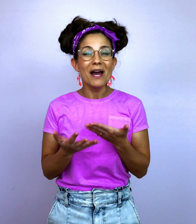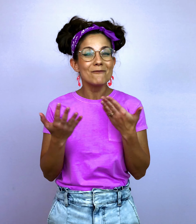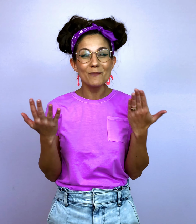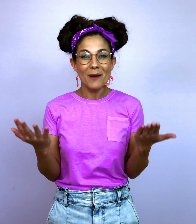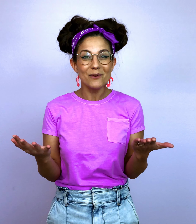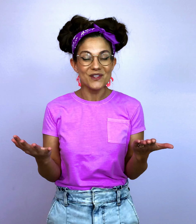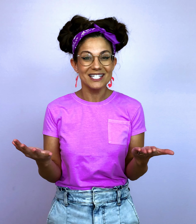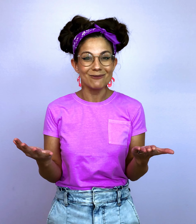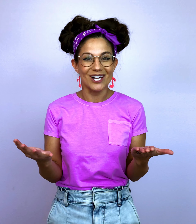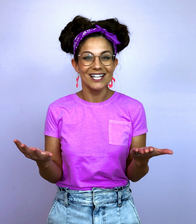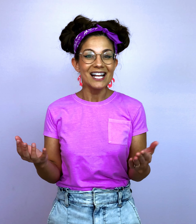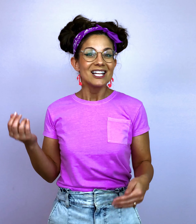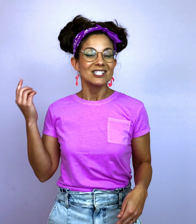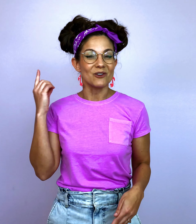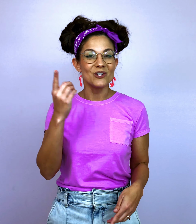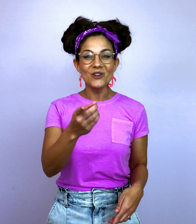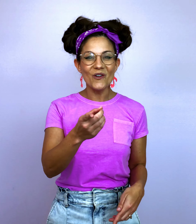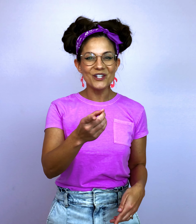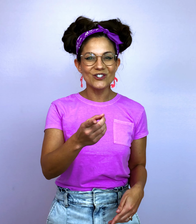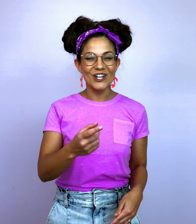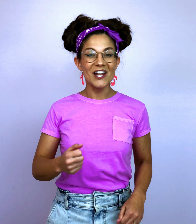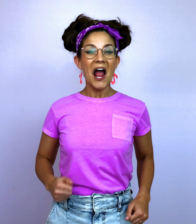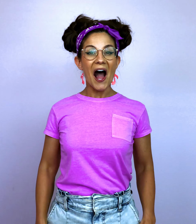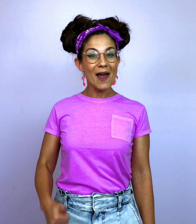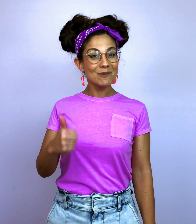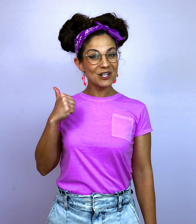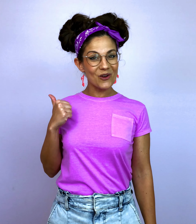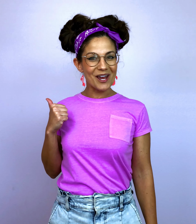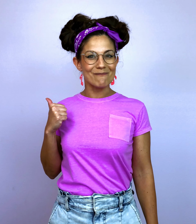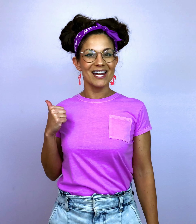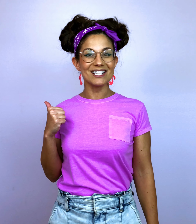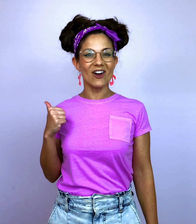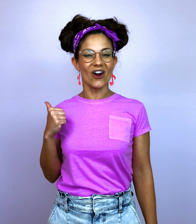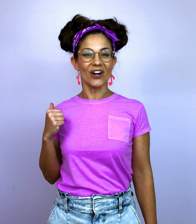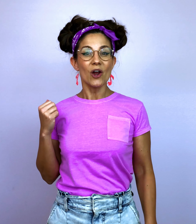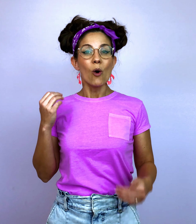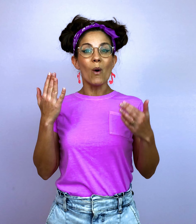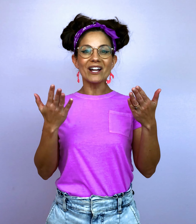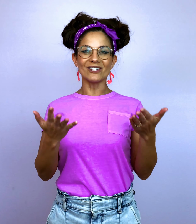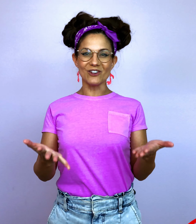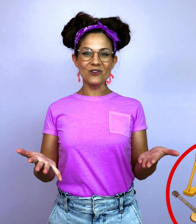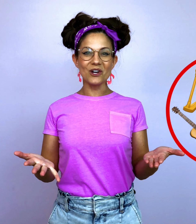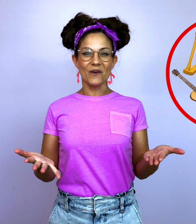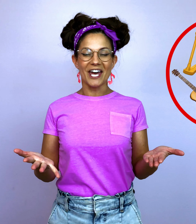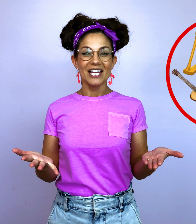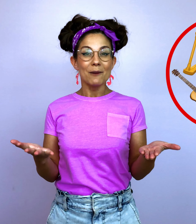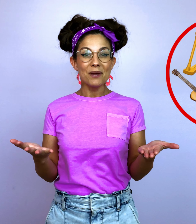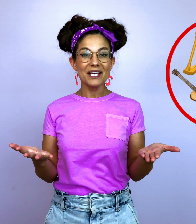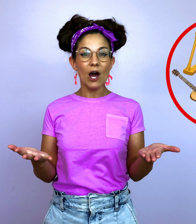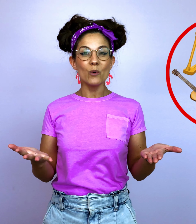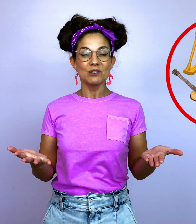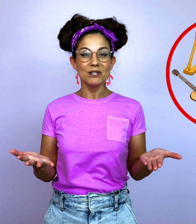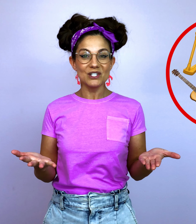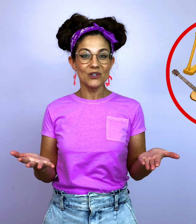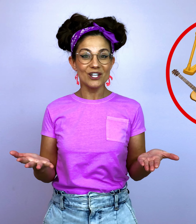You might remember this one, so you know the drill. I'm gonna go get my guitar. Why don't you go ahead and pick out which musical